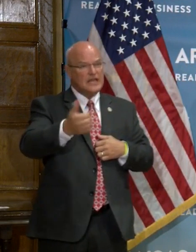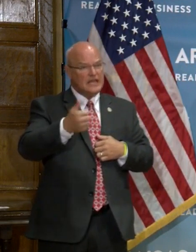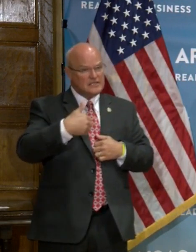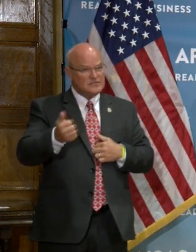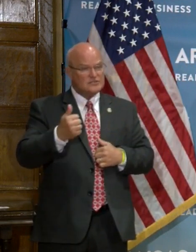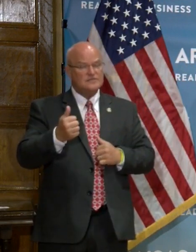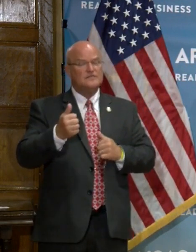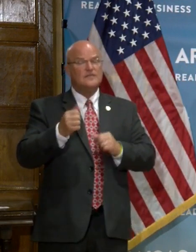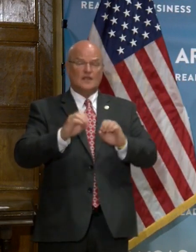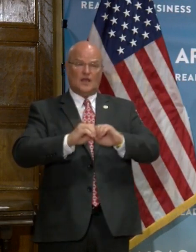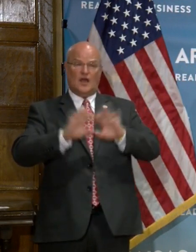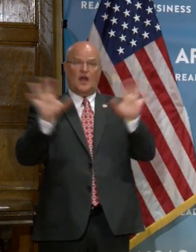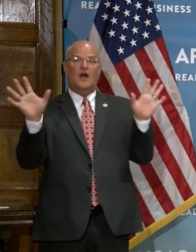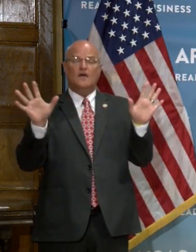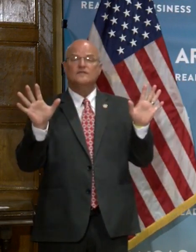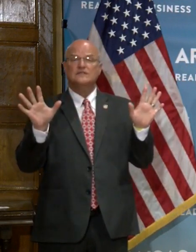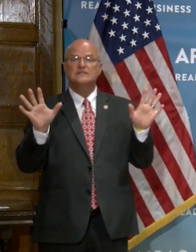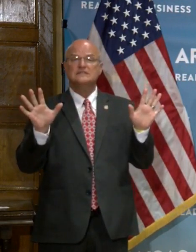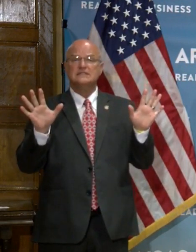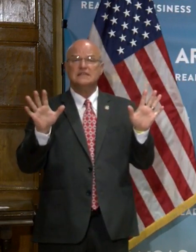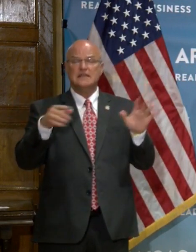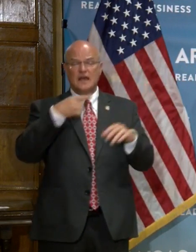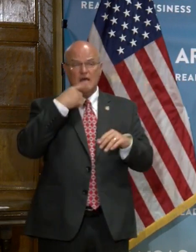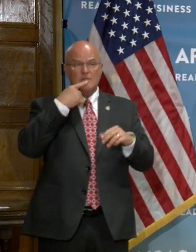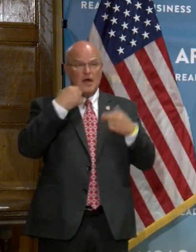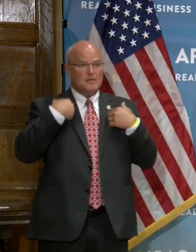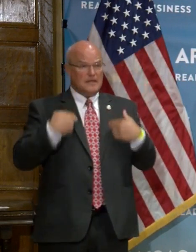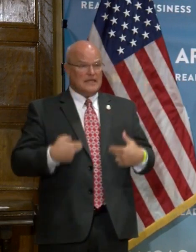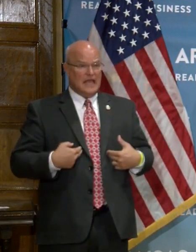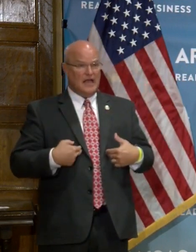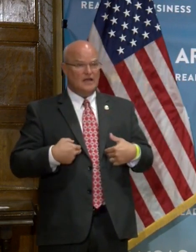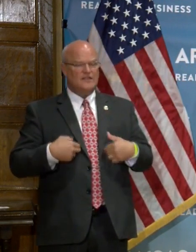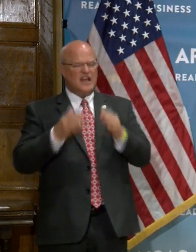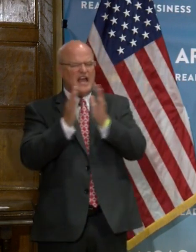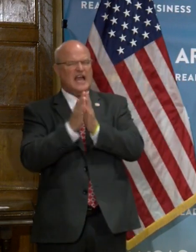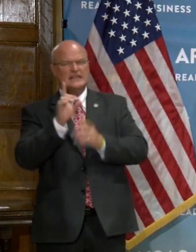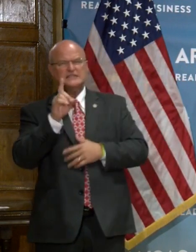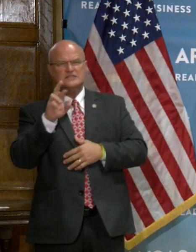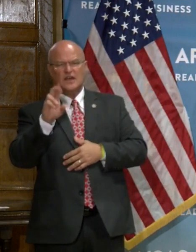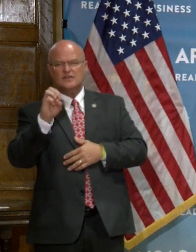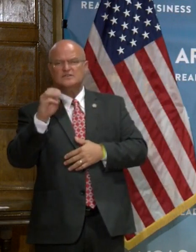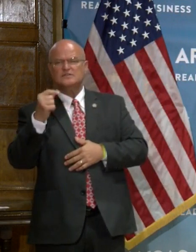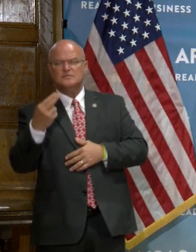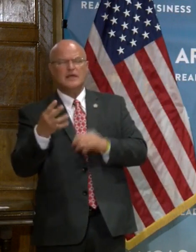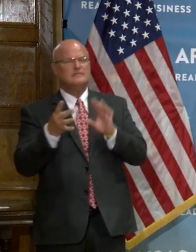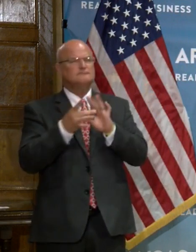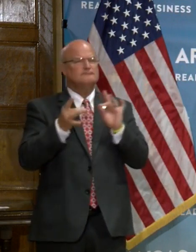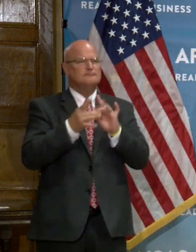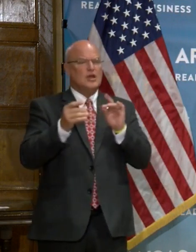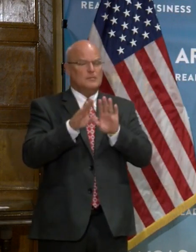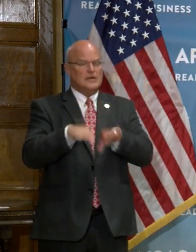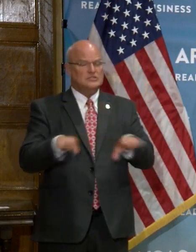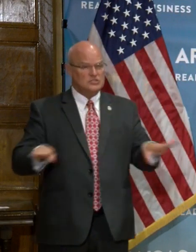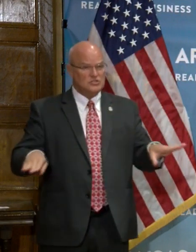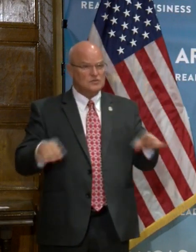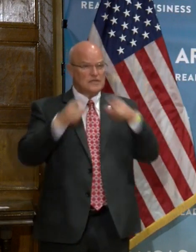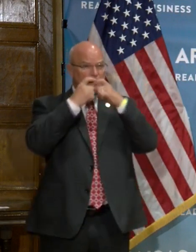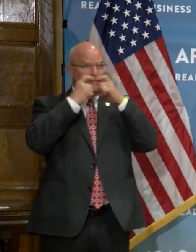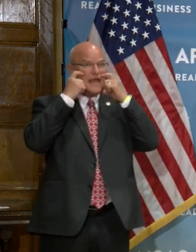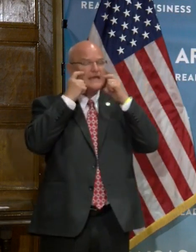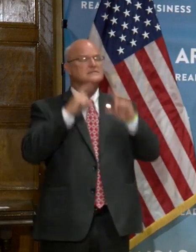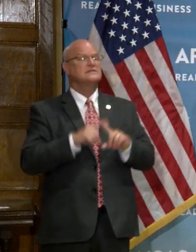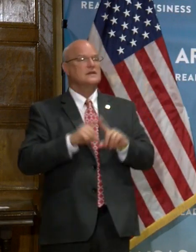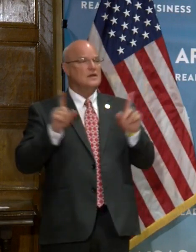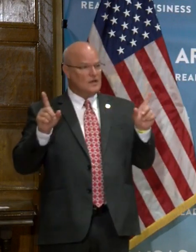issues. Obviously, the public health guidelines, and I'll ask Dr. Smith to talk about children and masks,